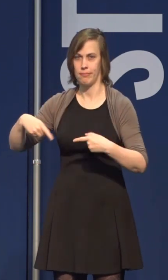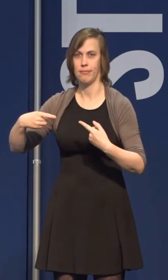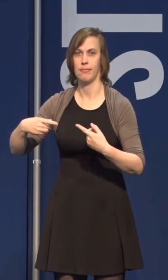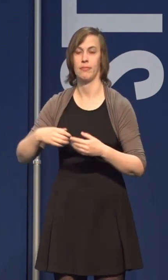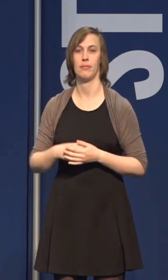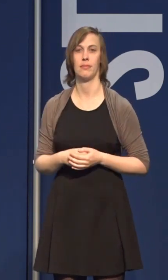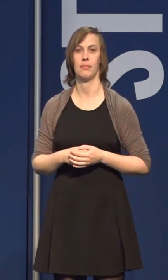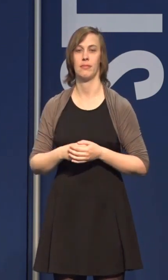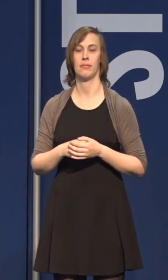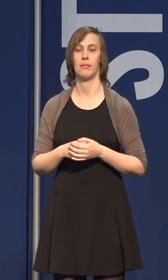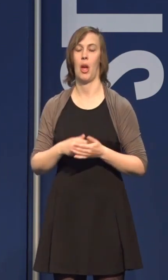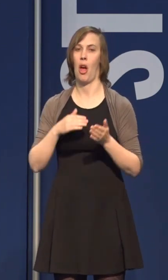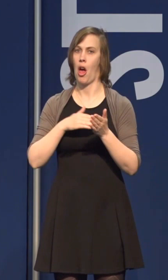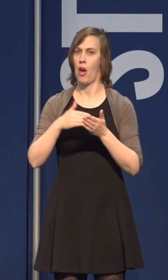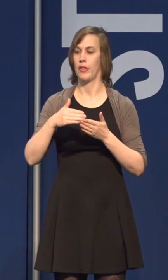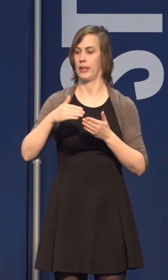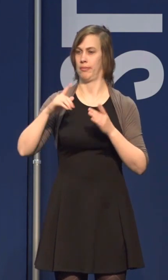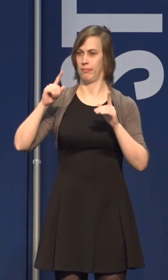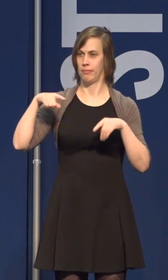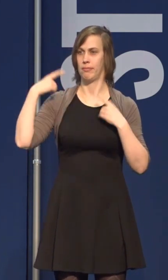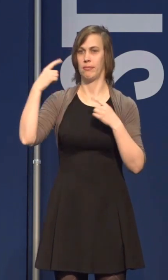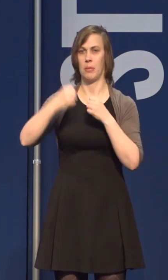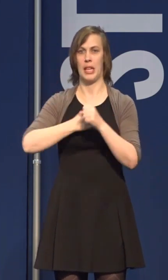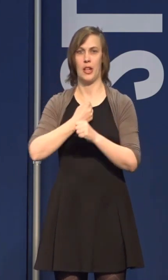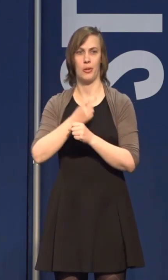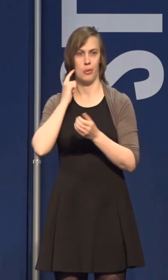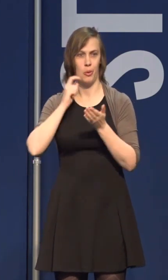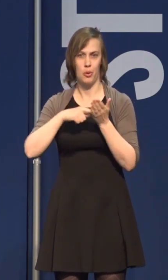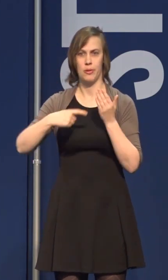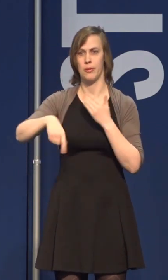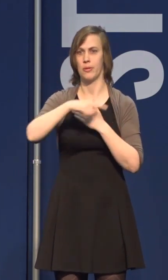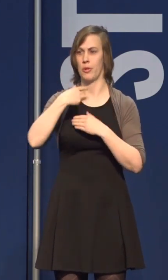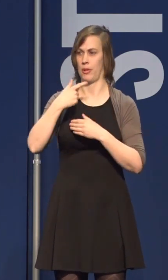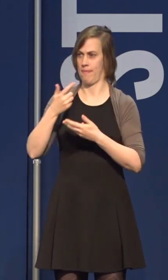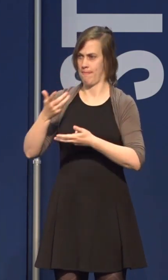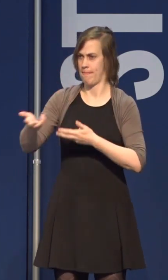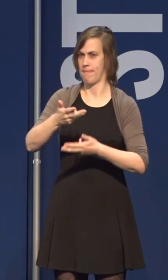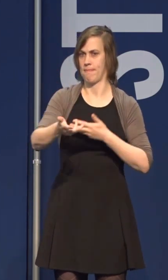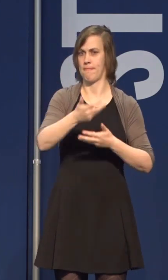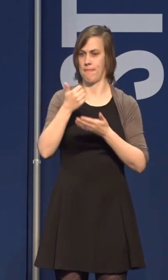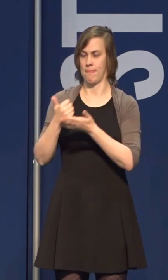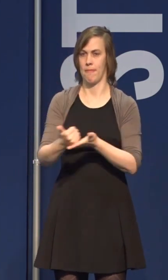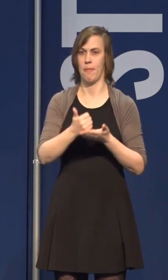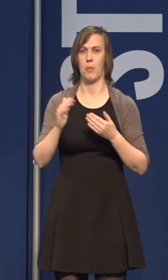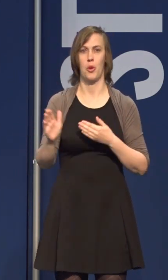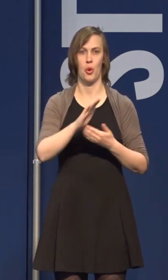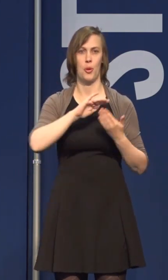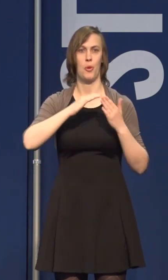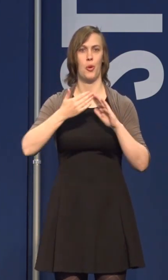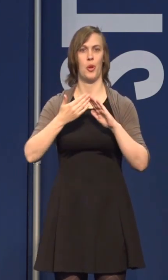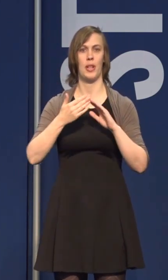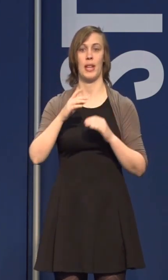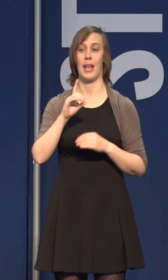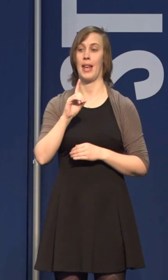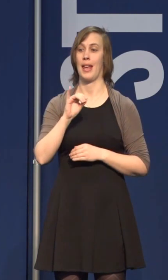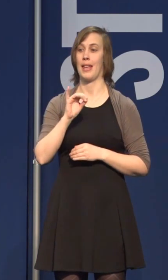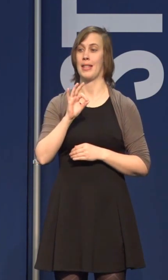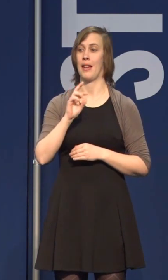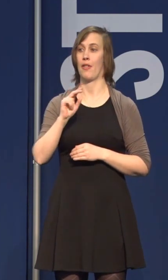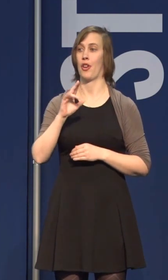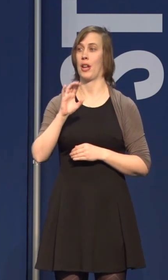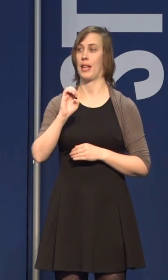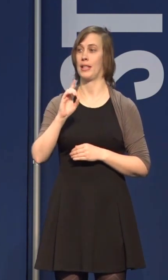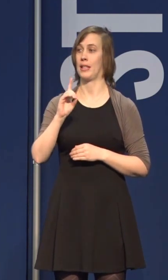we saw you give back. Through different dollars projects, our communities now have a new